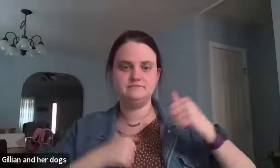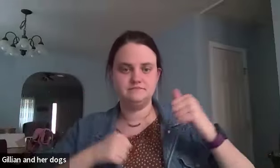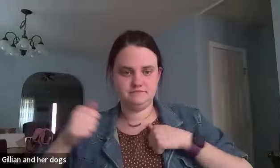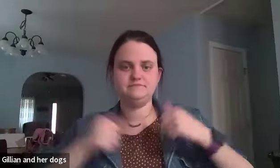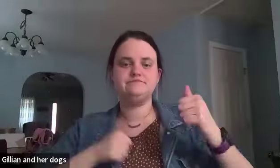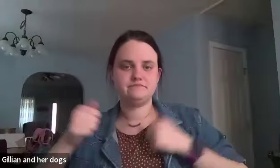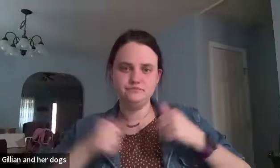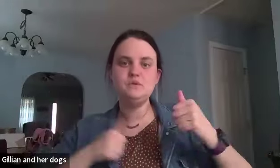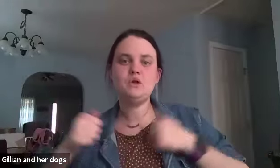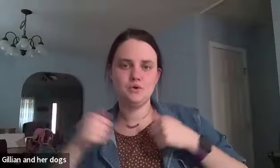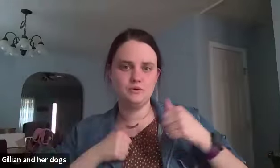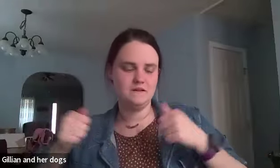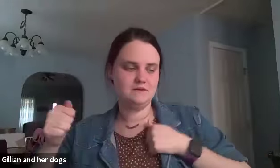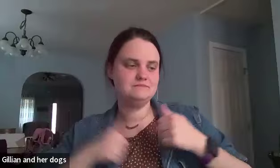Mm-hmm. Gorilla.